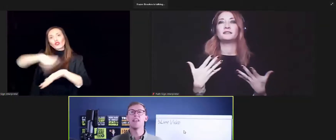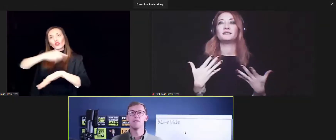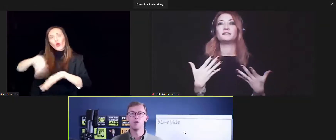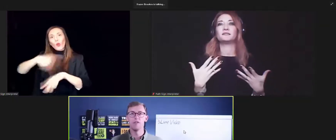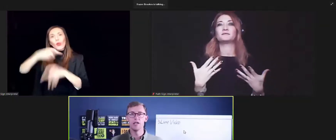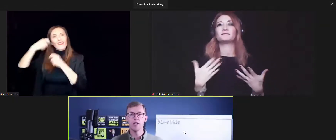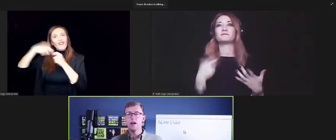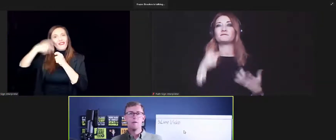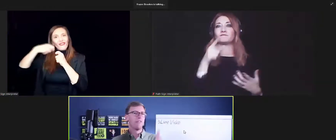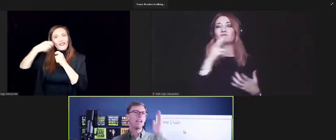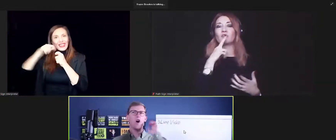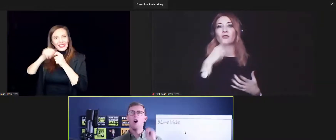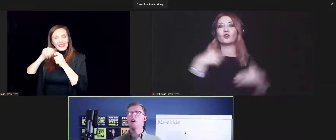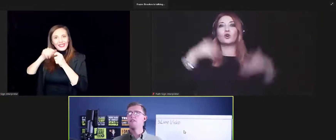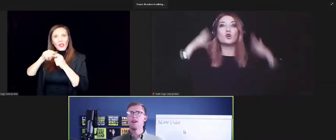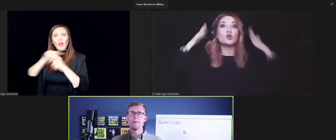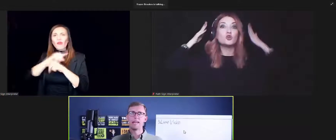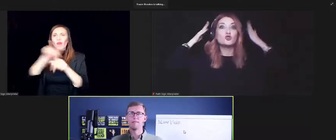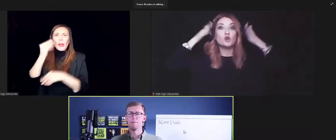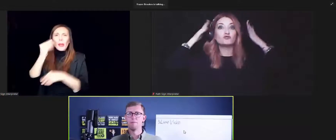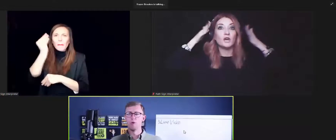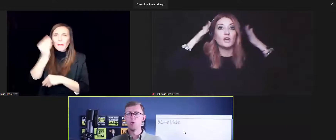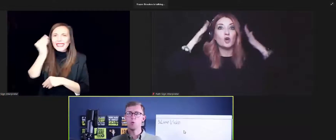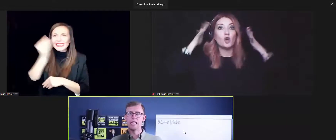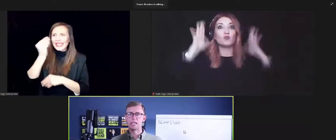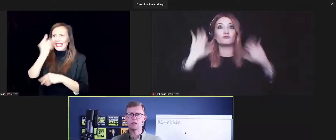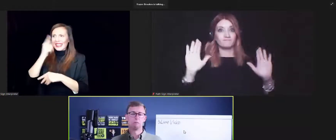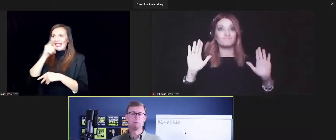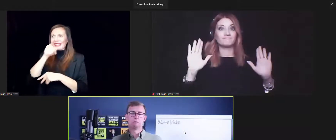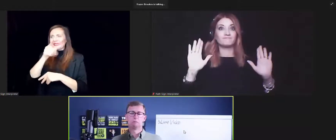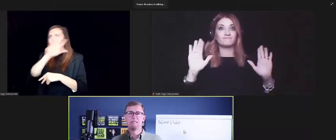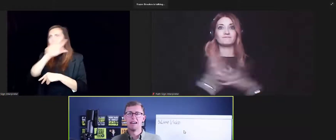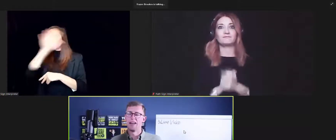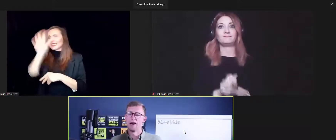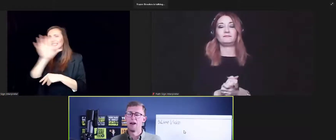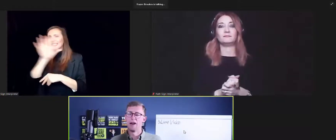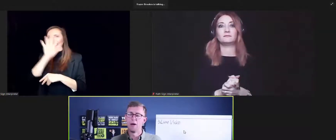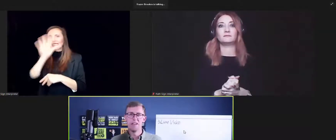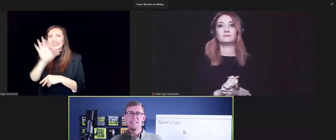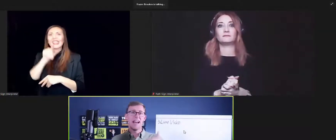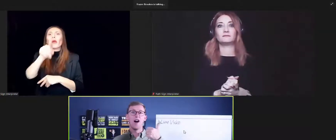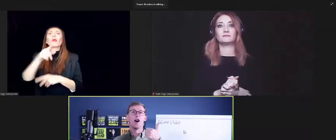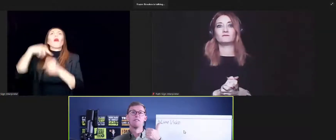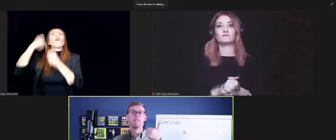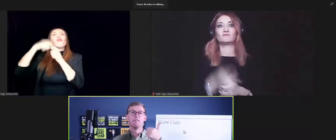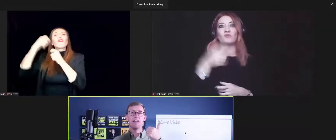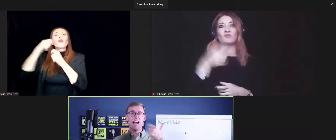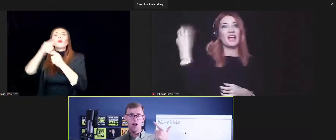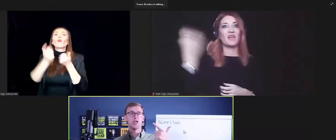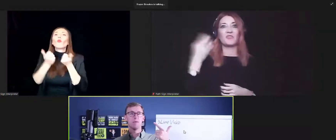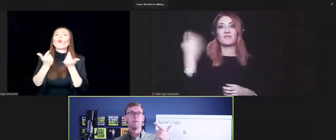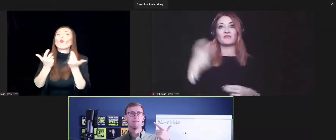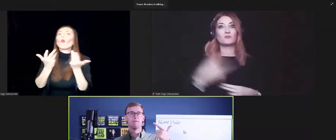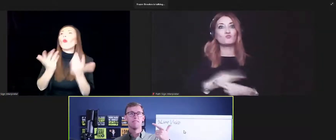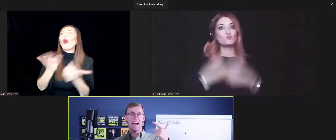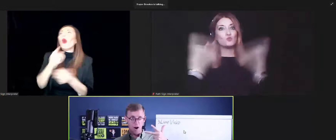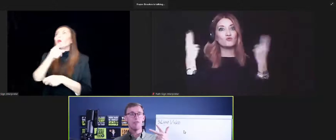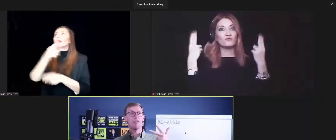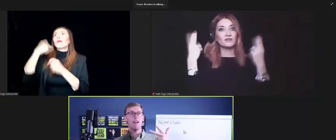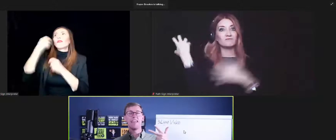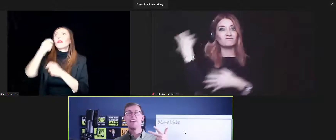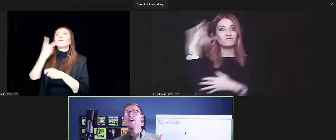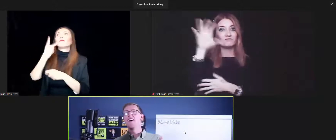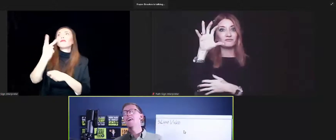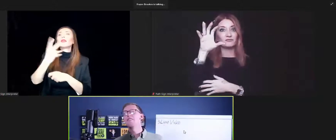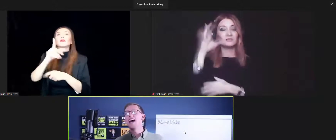of the movies? Think of, Bruce Willis. I don't know. Die Hard, Die Hard 2, Die Hard